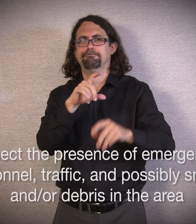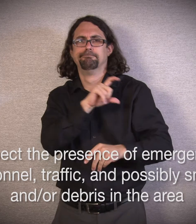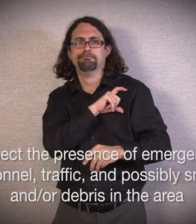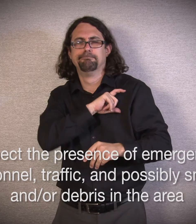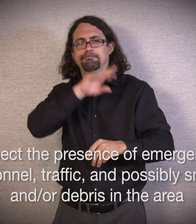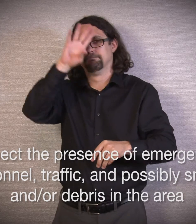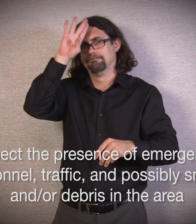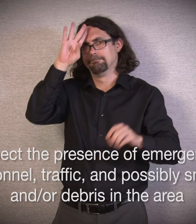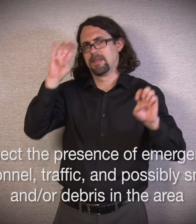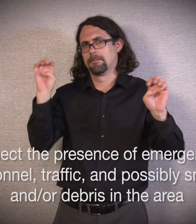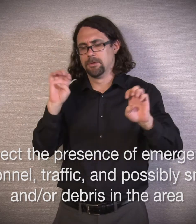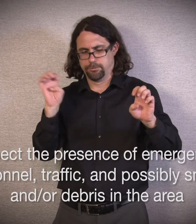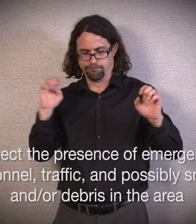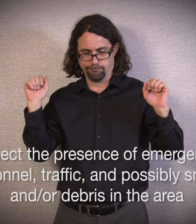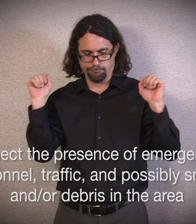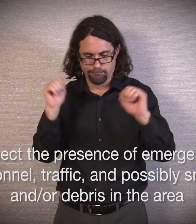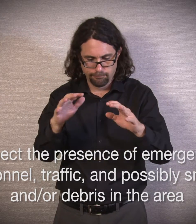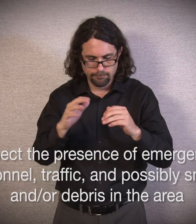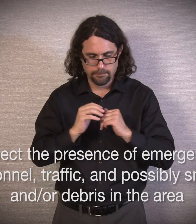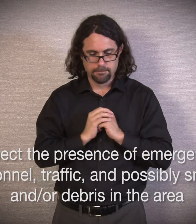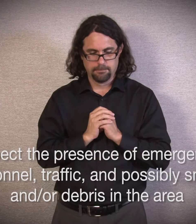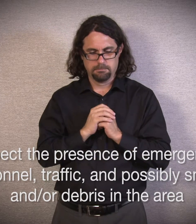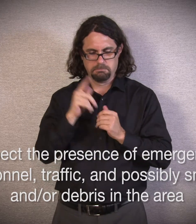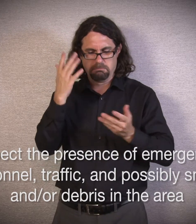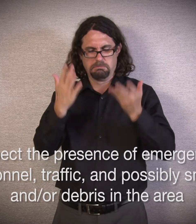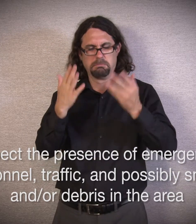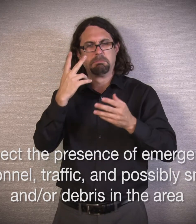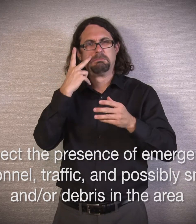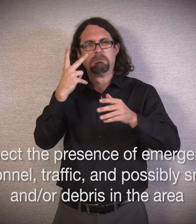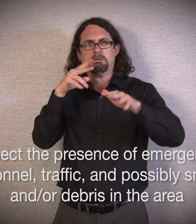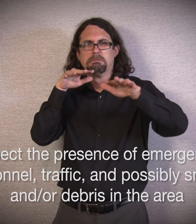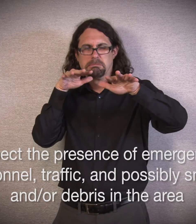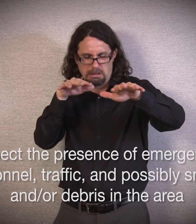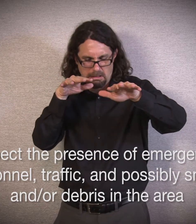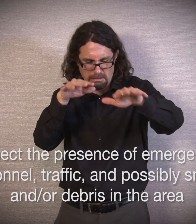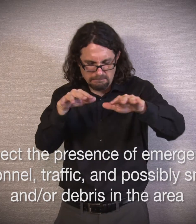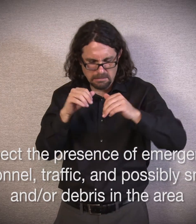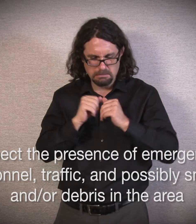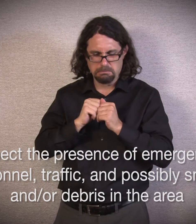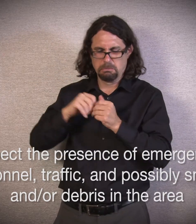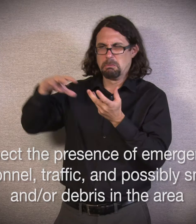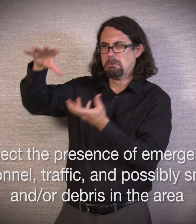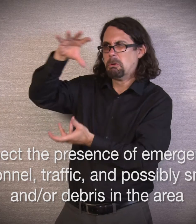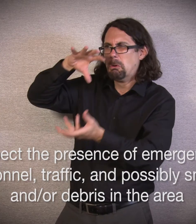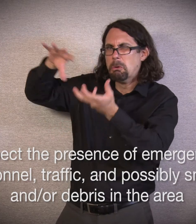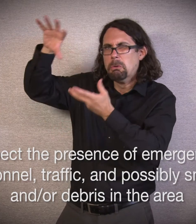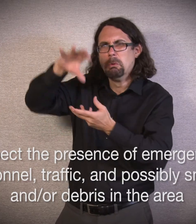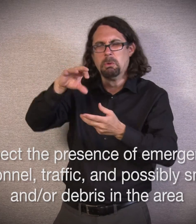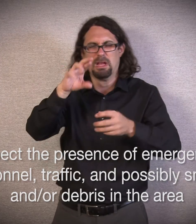Expect the presence of emergency personnel, traffic, and possibly smoke and/or debris in the area,